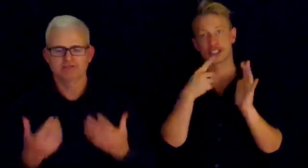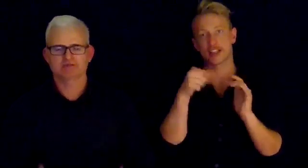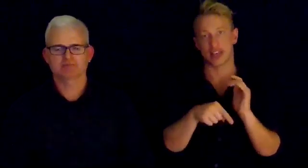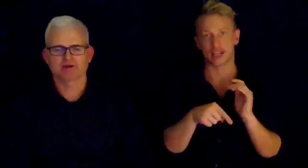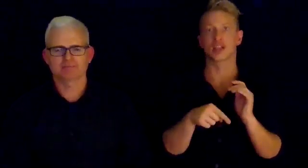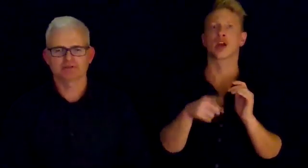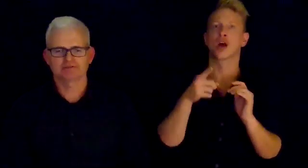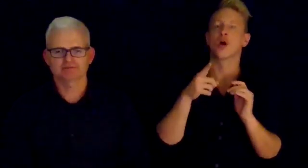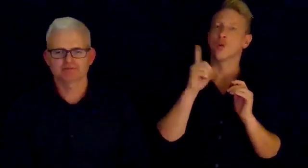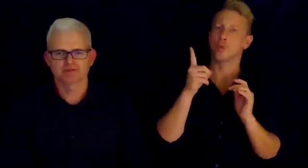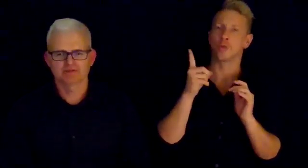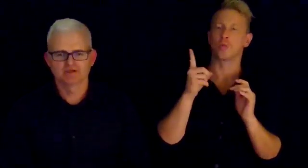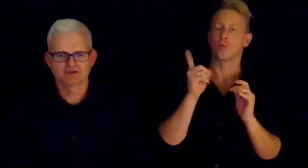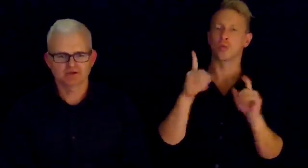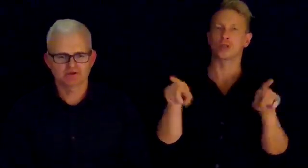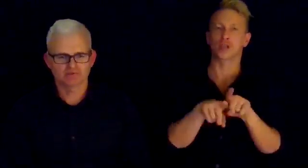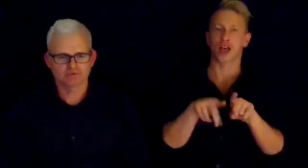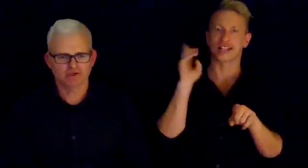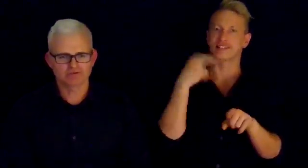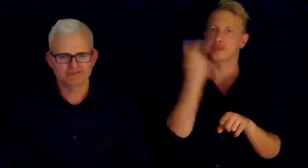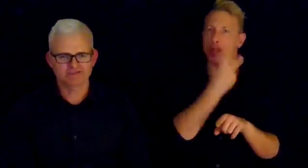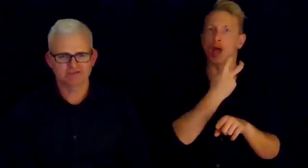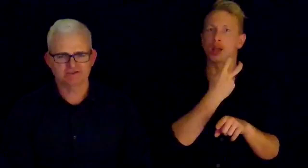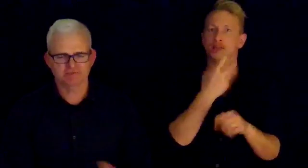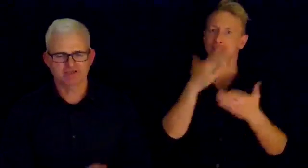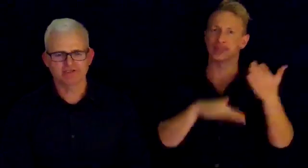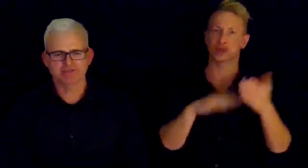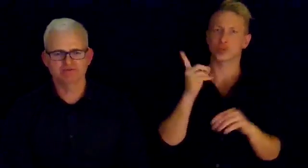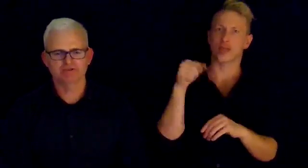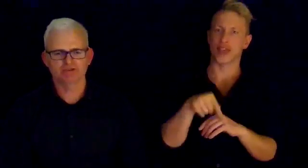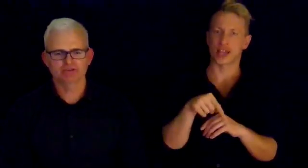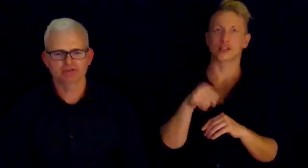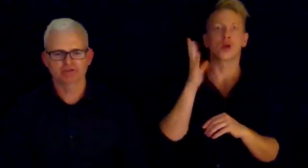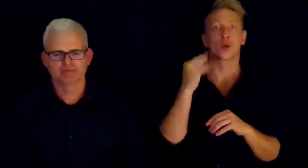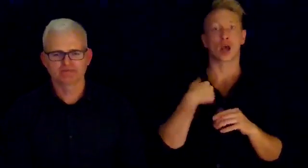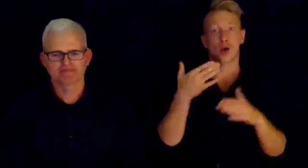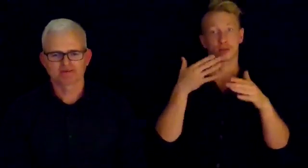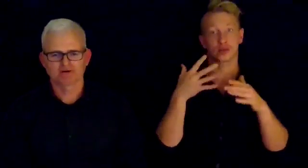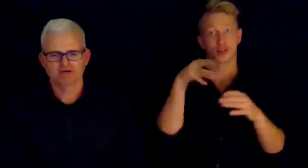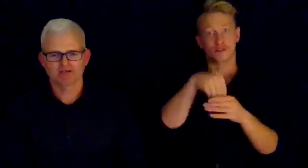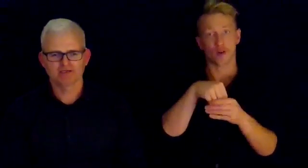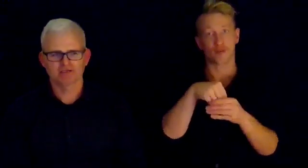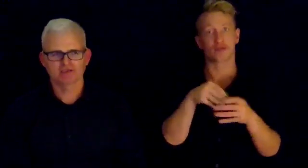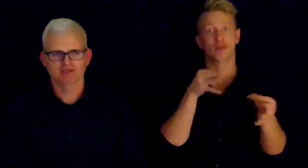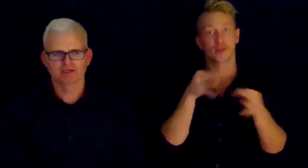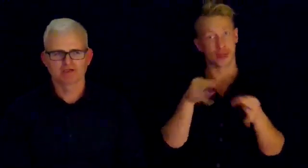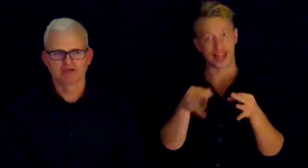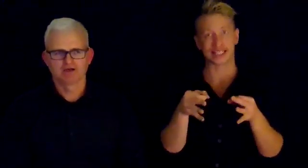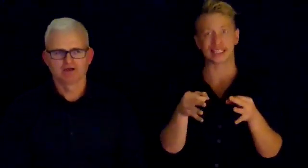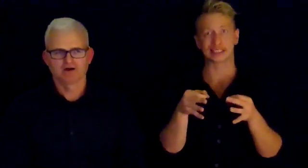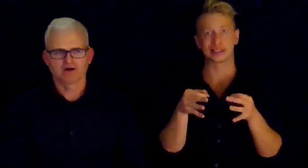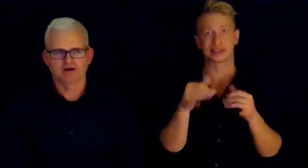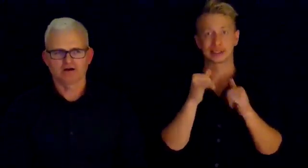as being a deafblind person. So when I was into planning interview, I